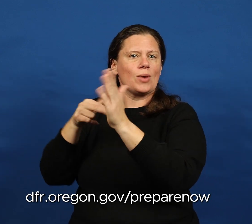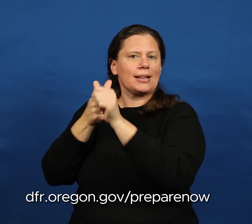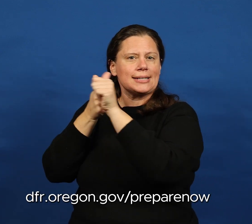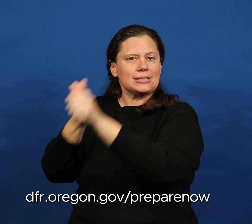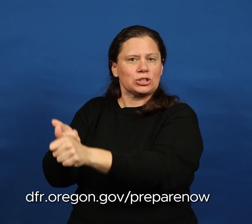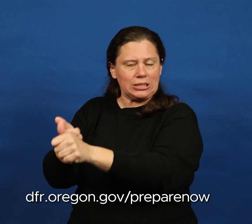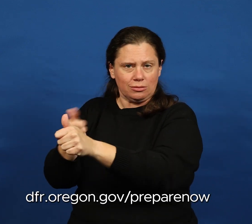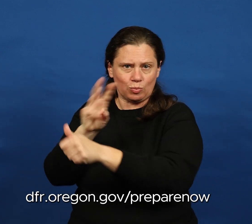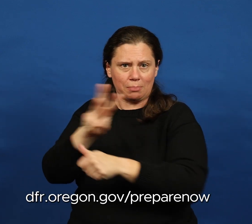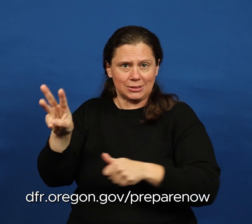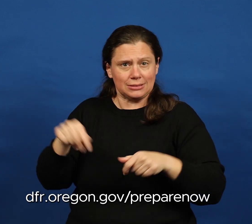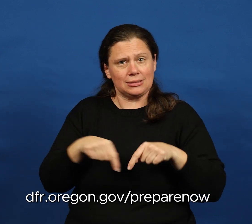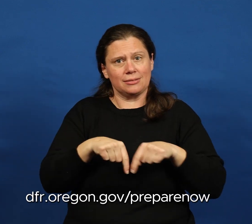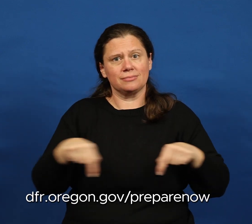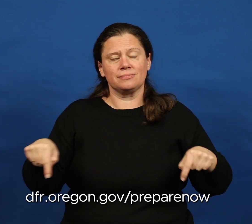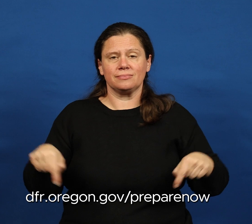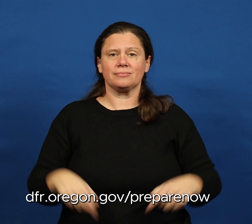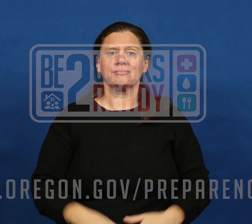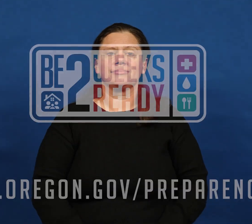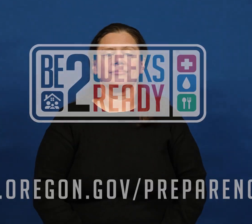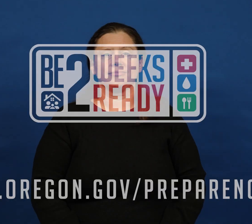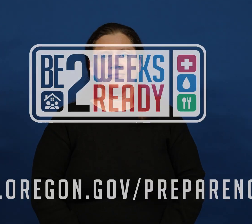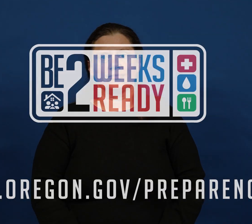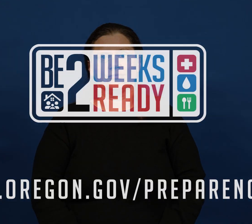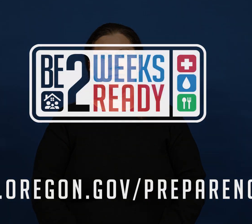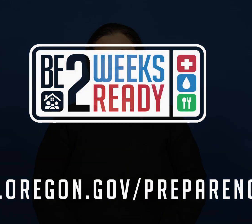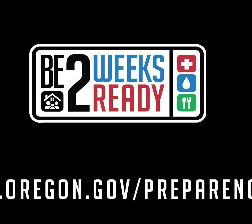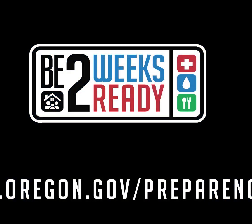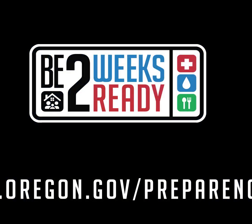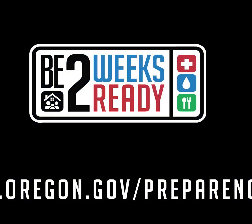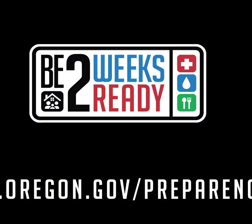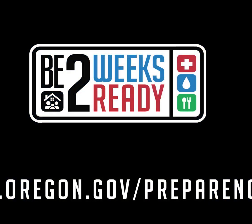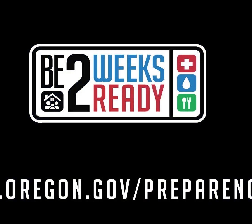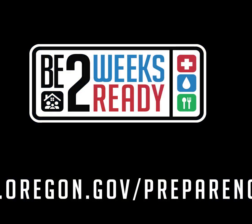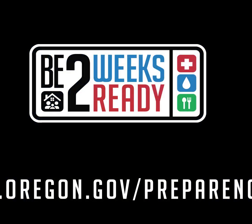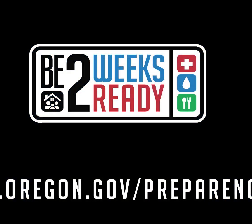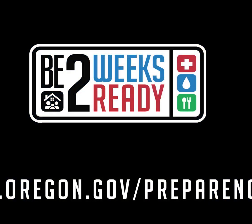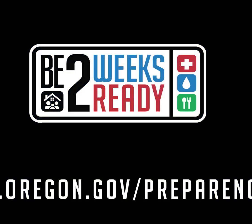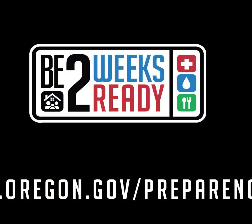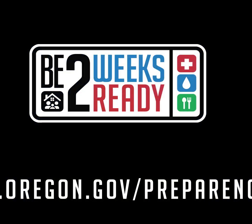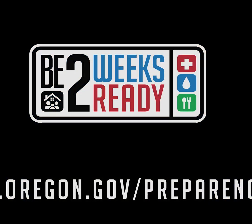dfr.oregon.gov/prepare now.